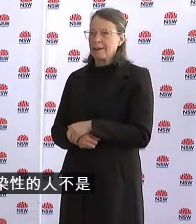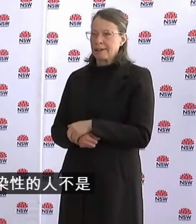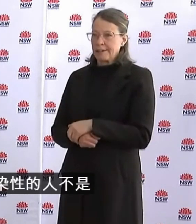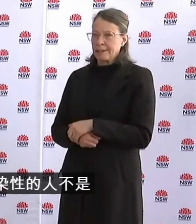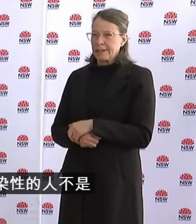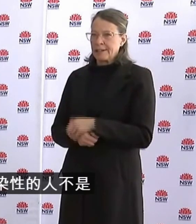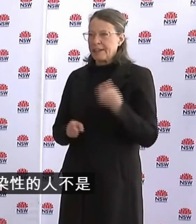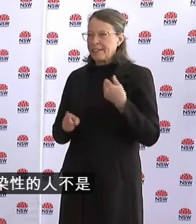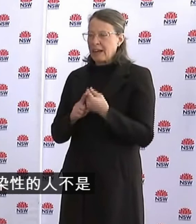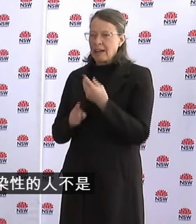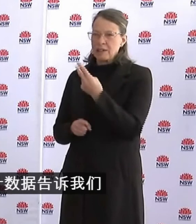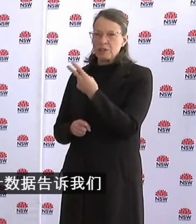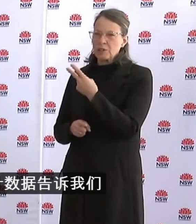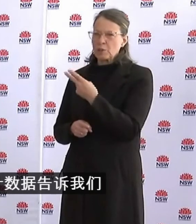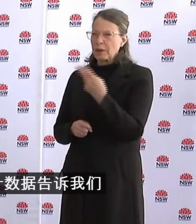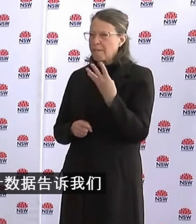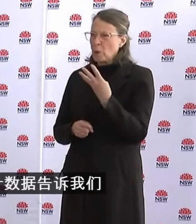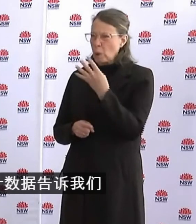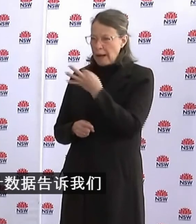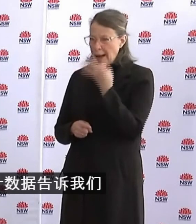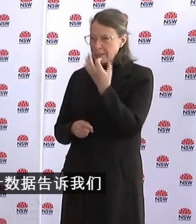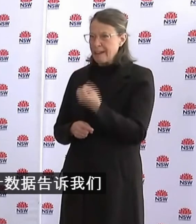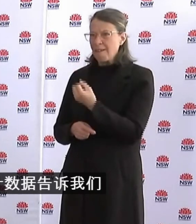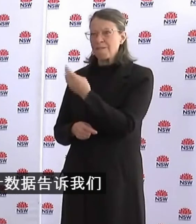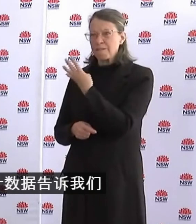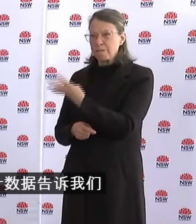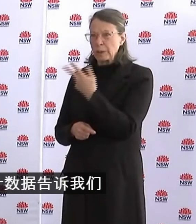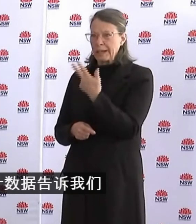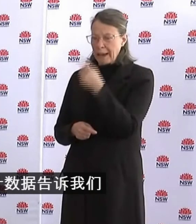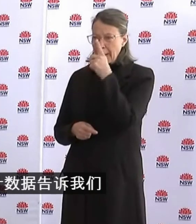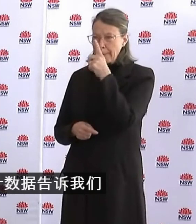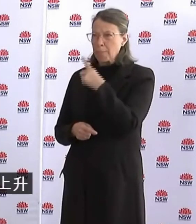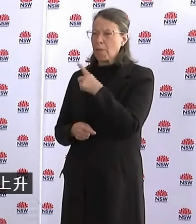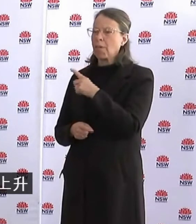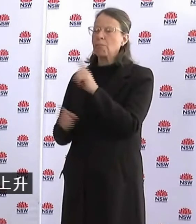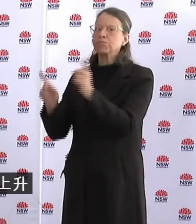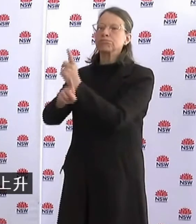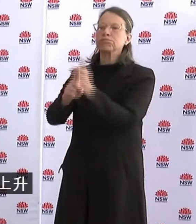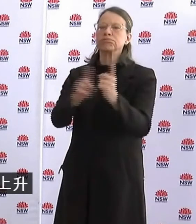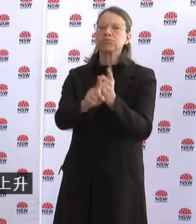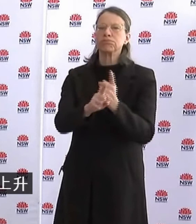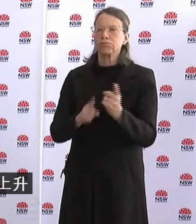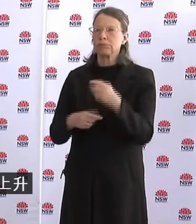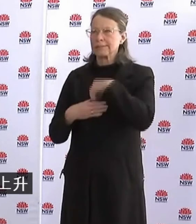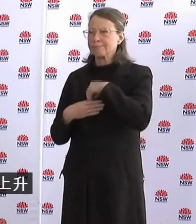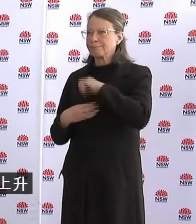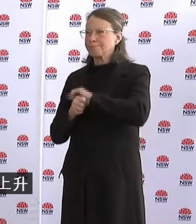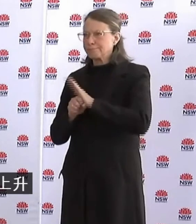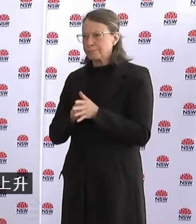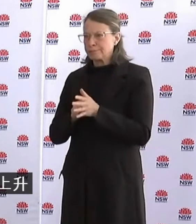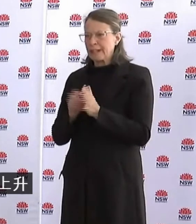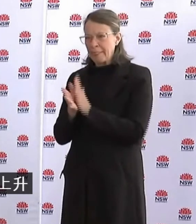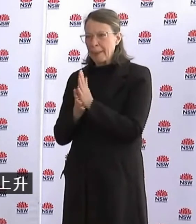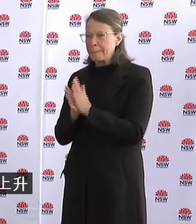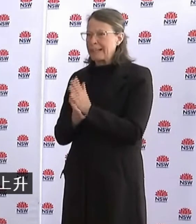community in the last 24 hours is not a good statistic. It is not a good statistic. That tells us case numbers will continue to go up in the next few